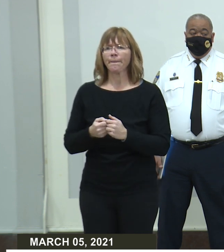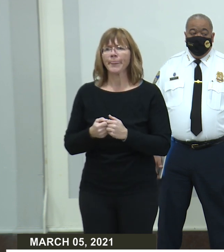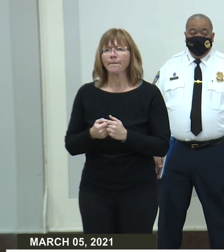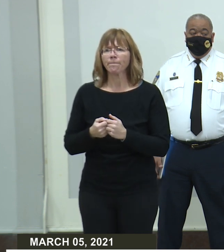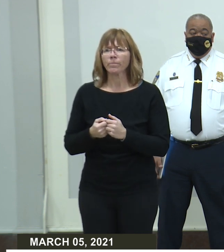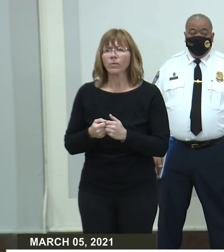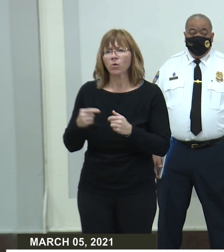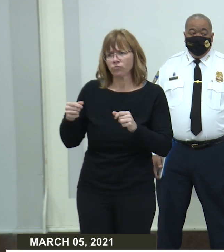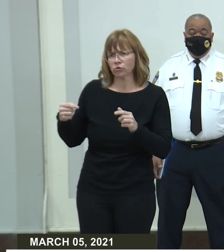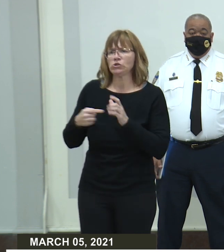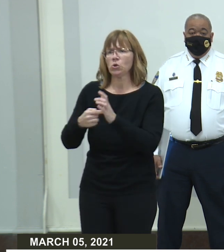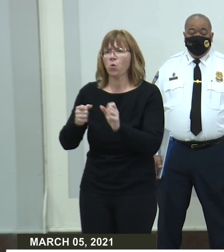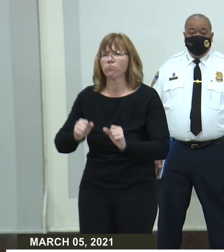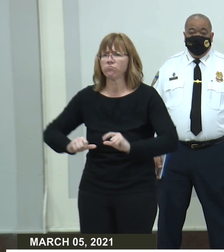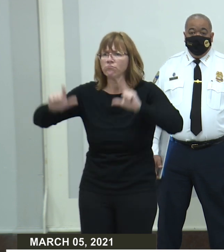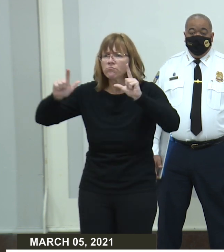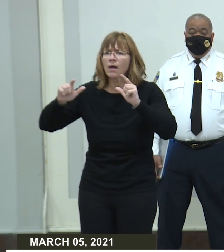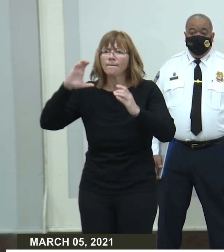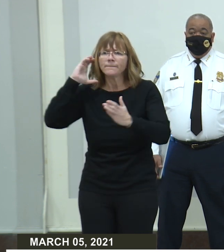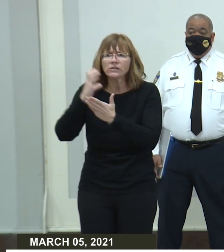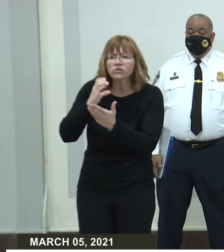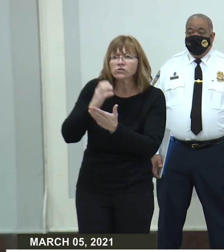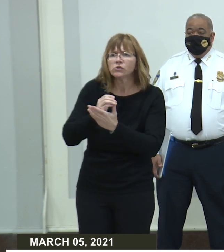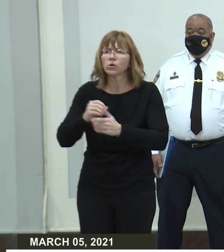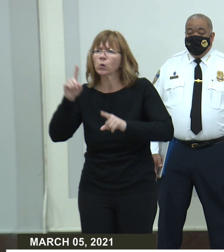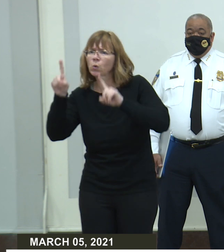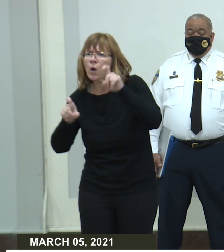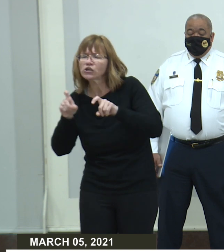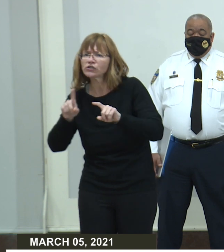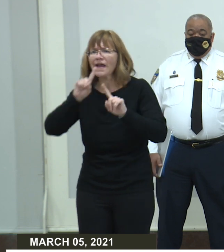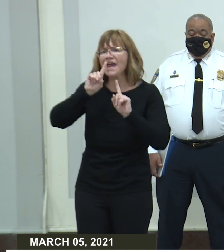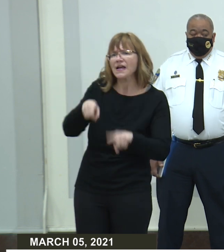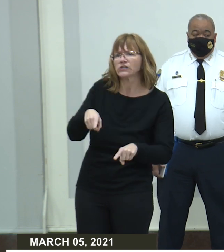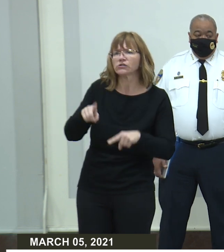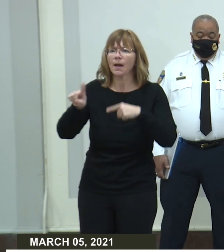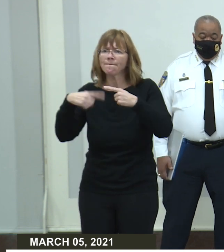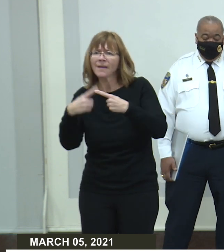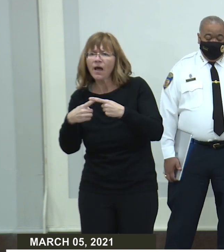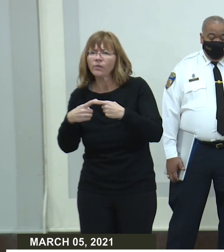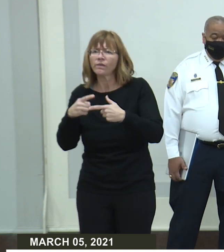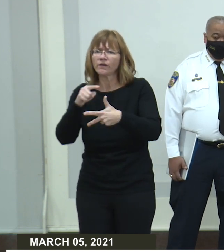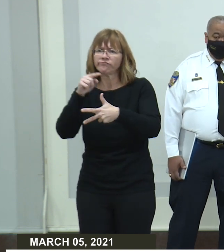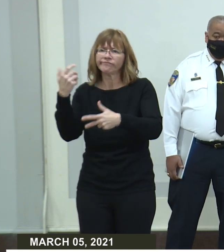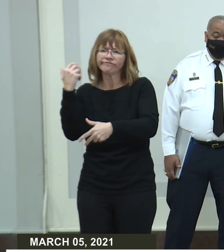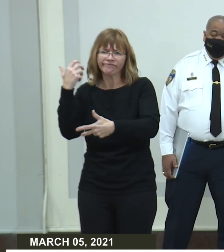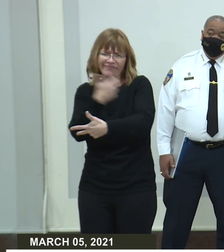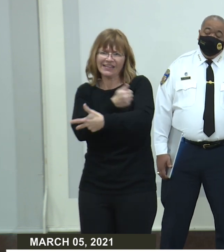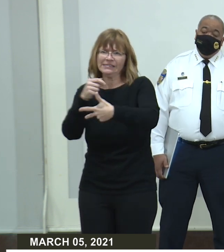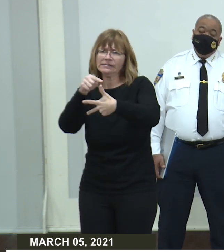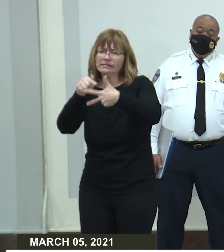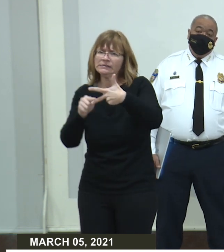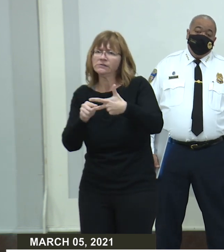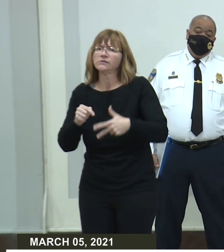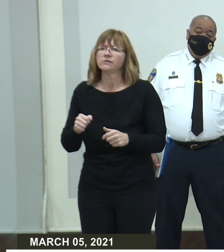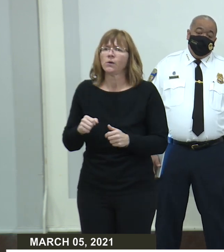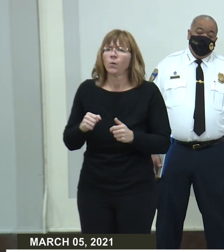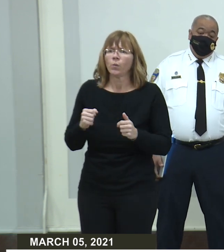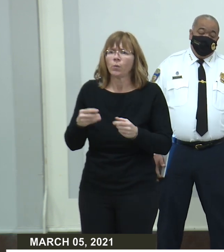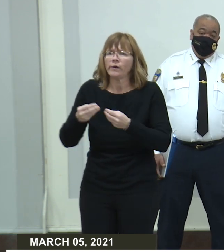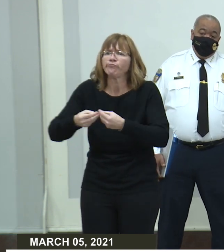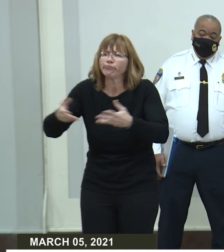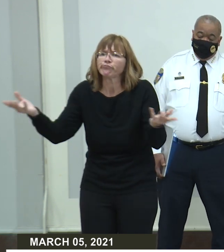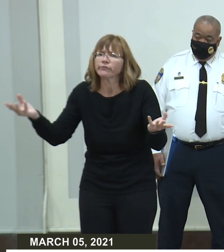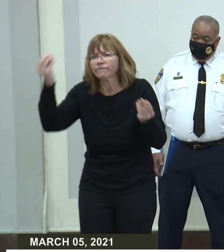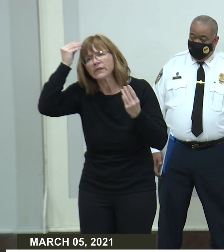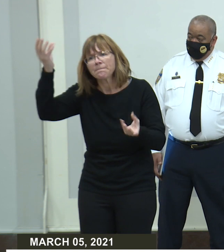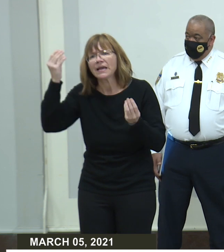and PSAs in the coming weeks to go into more detail about the J&J vaccine, at this time, we are confident in the safety of the vaccine